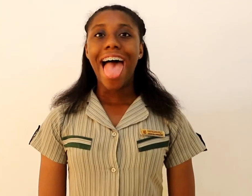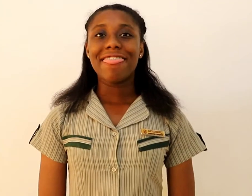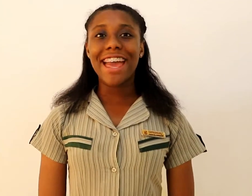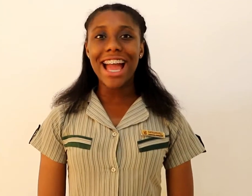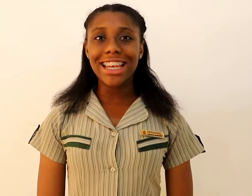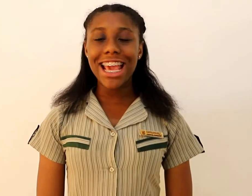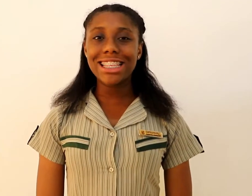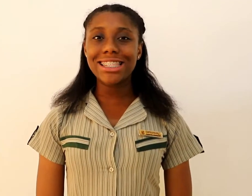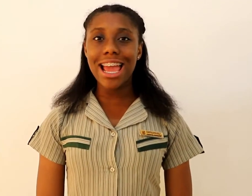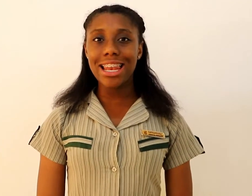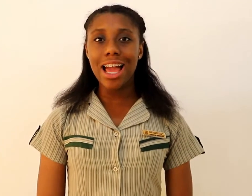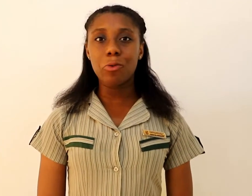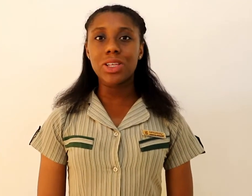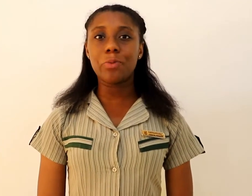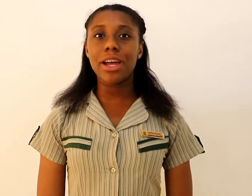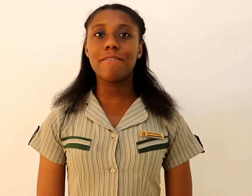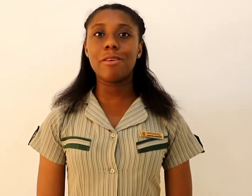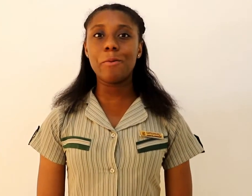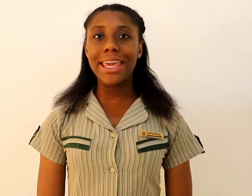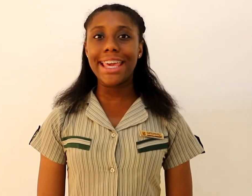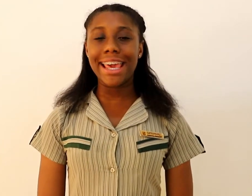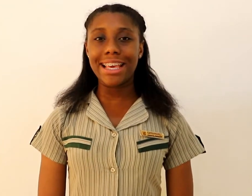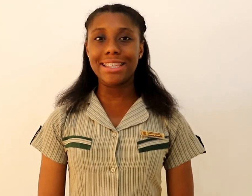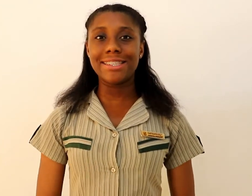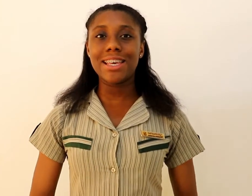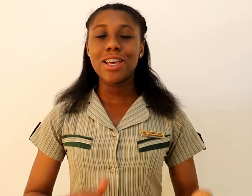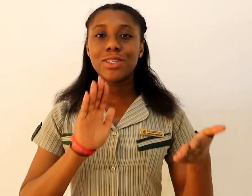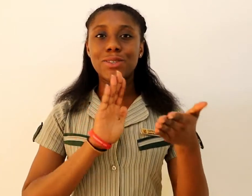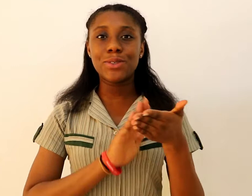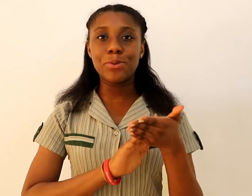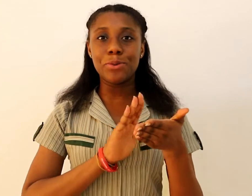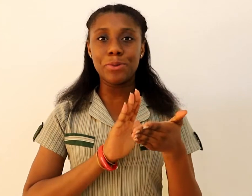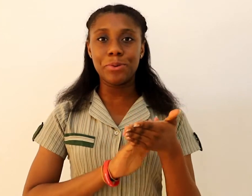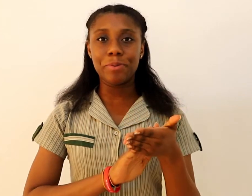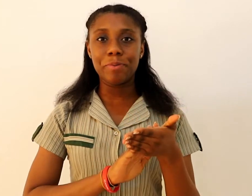The Ghanaian Sign Language word of the week is school.